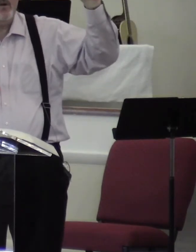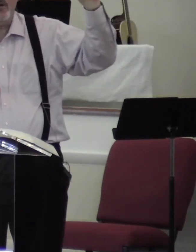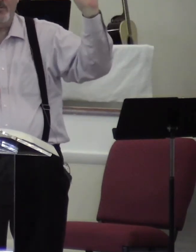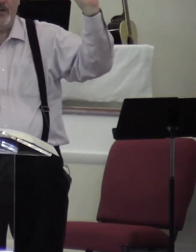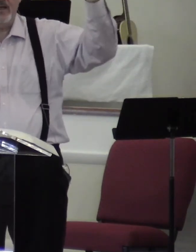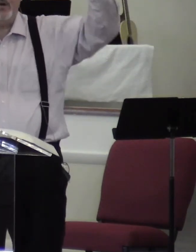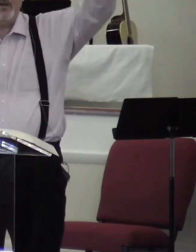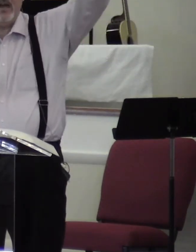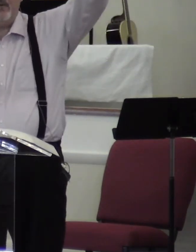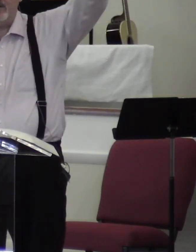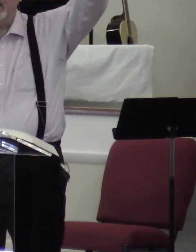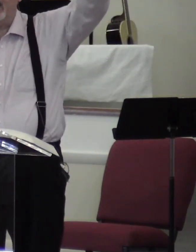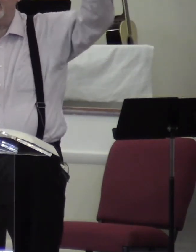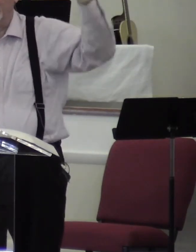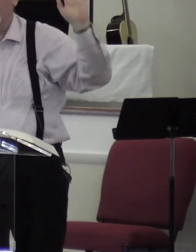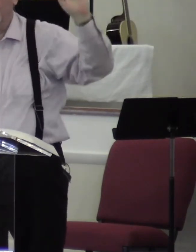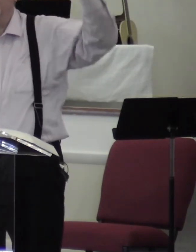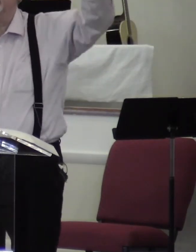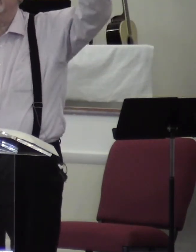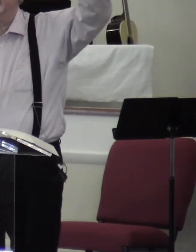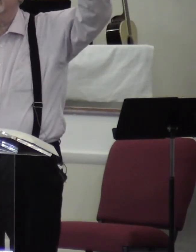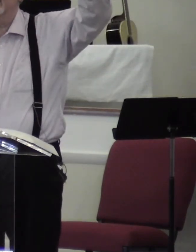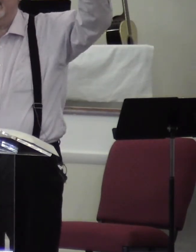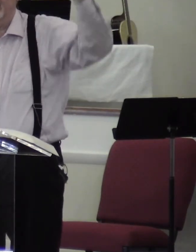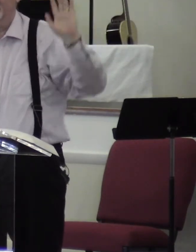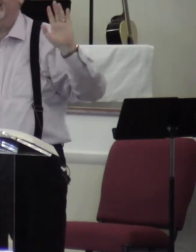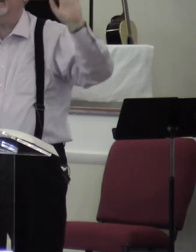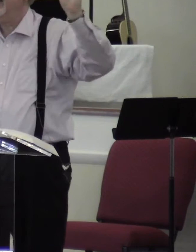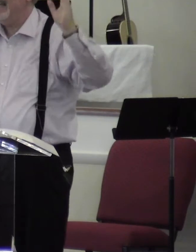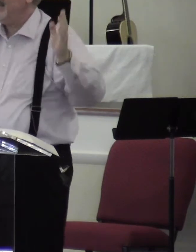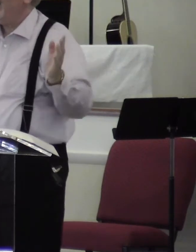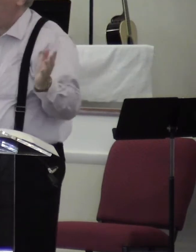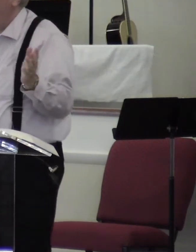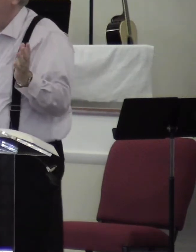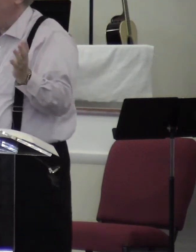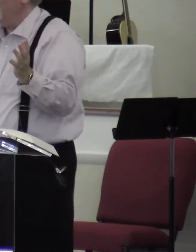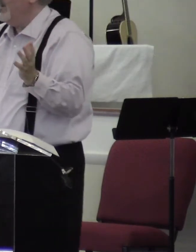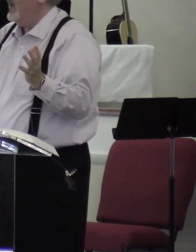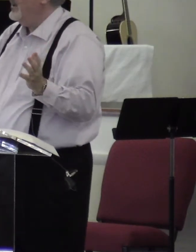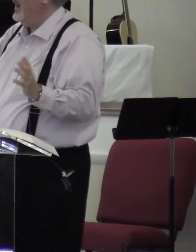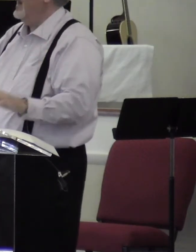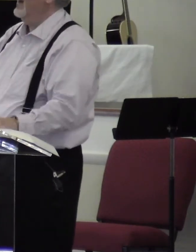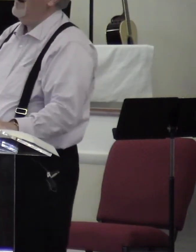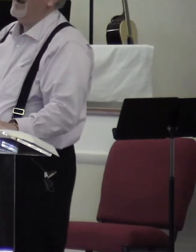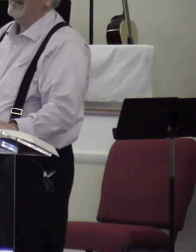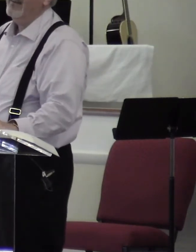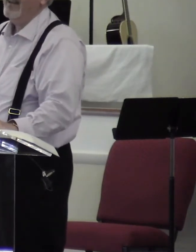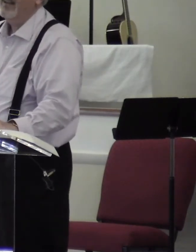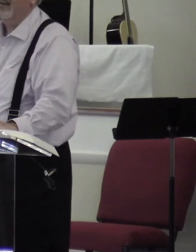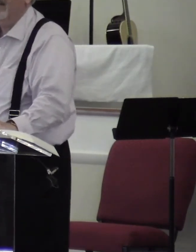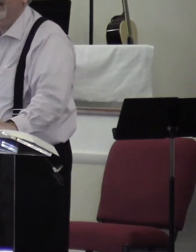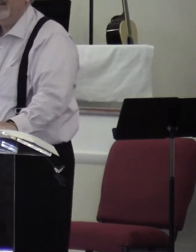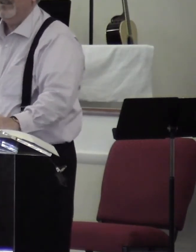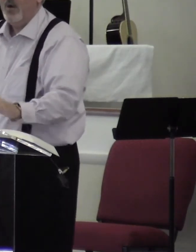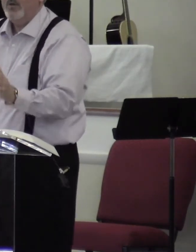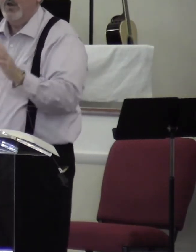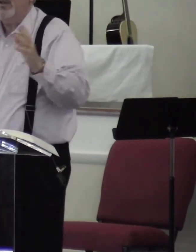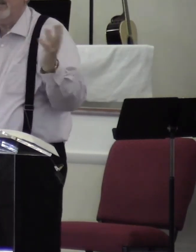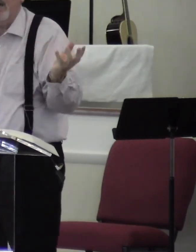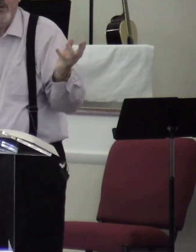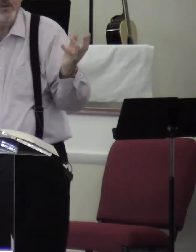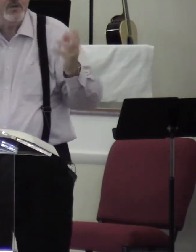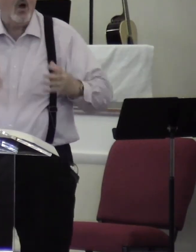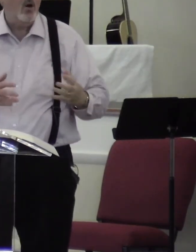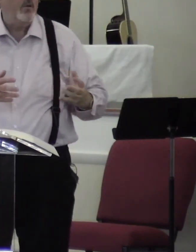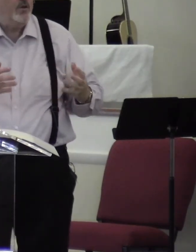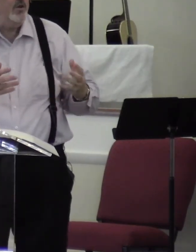Some of you are crippled, I know, and you can't raise your hand, but see, at least I know you're listening when you raise your hand. All right, good. Thank you. So you